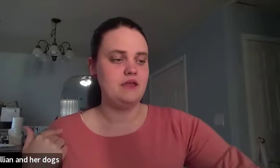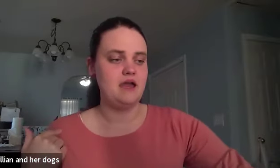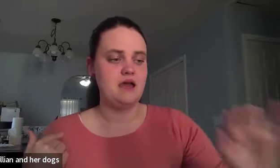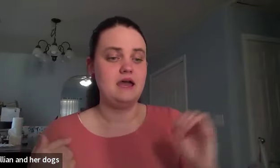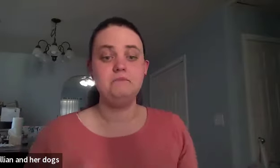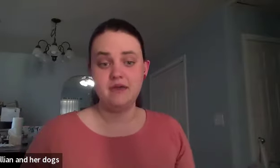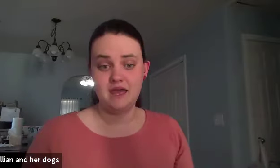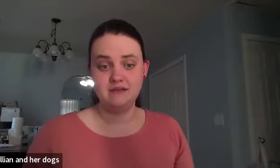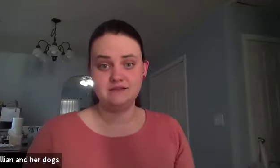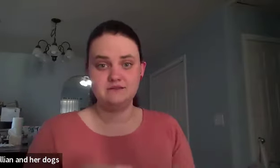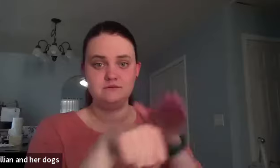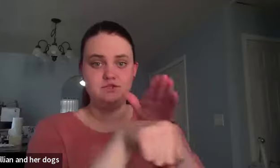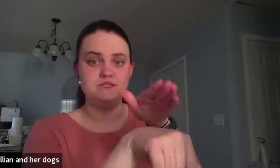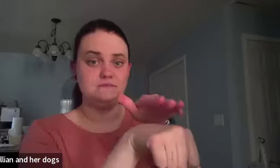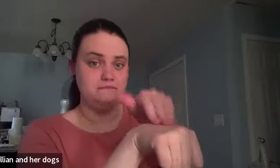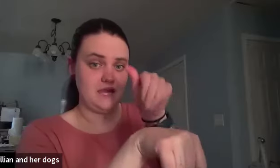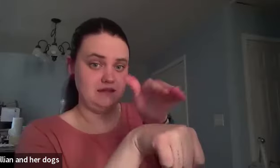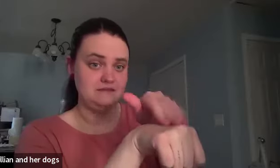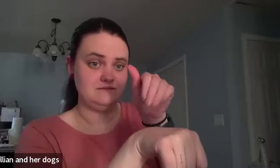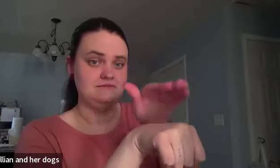Then we had pet, which was pet.